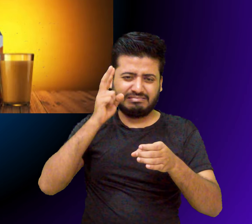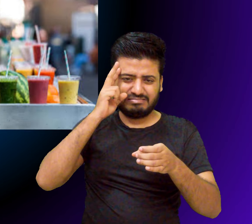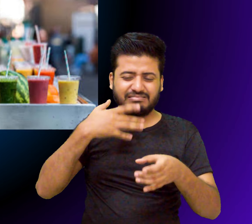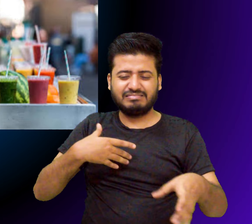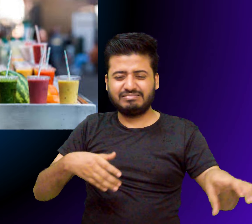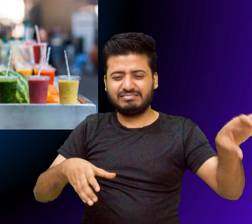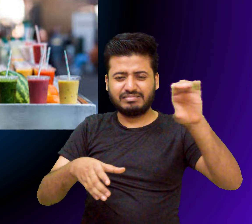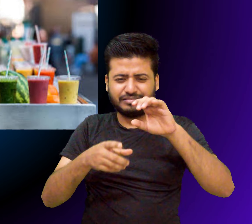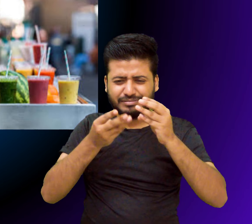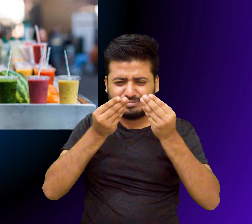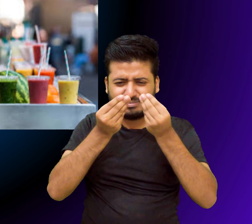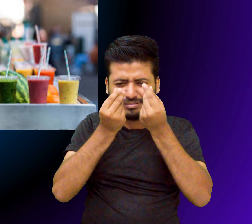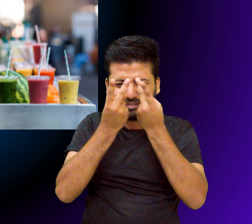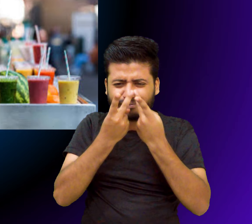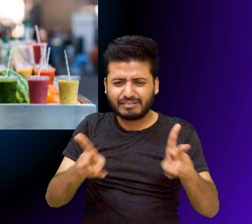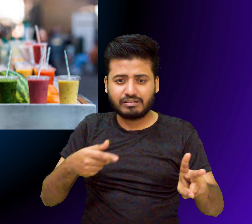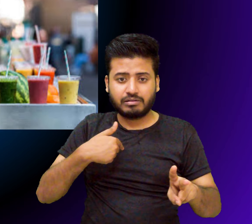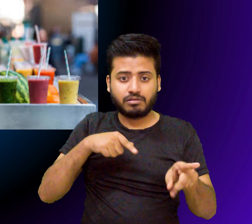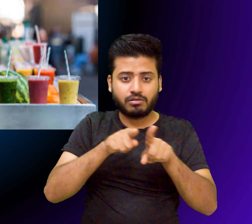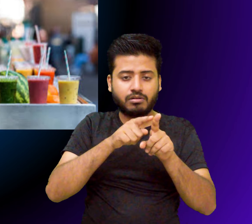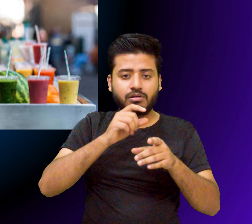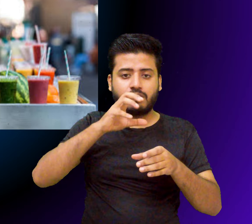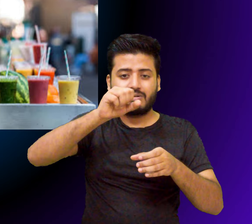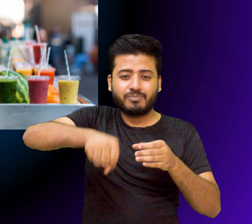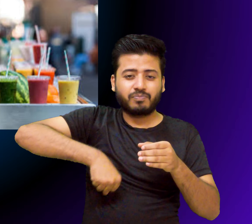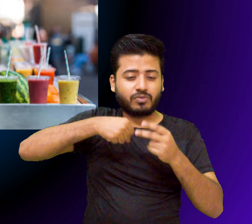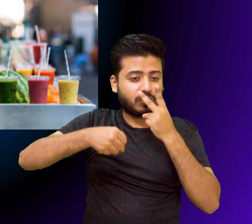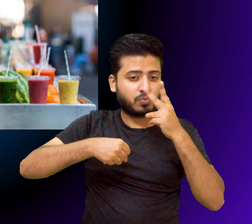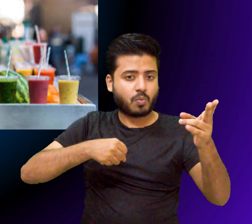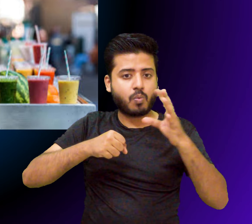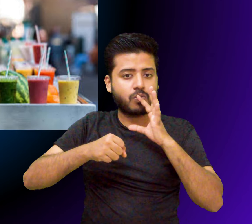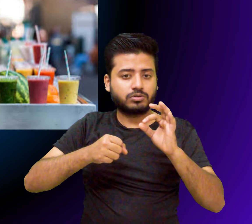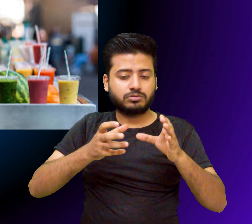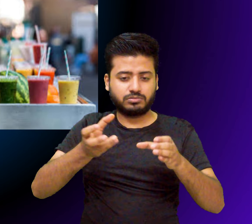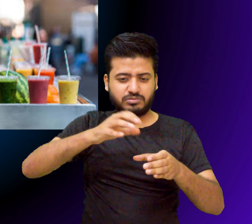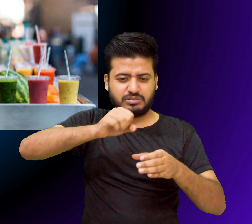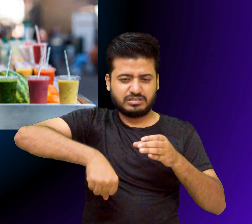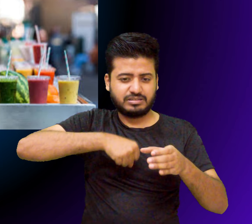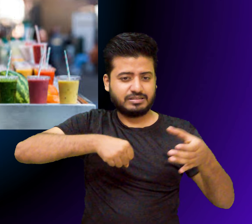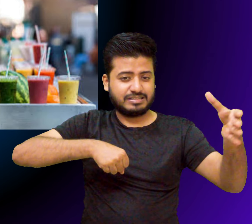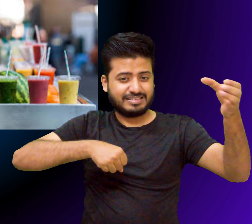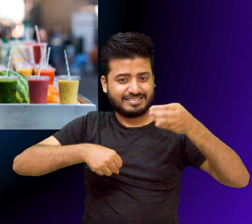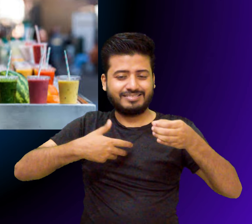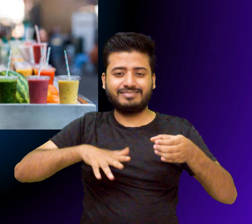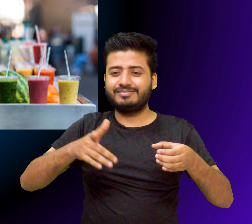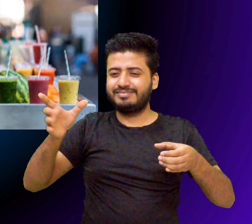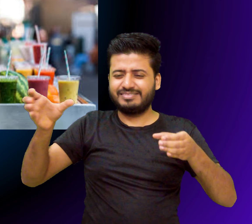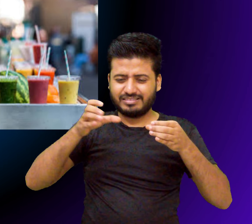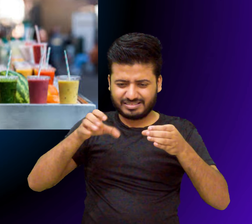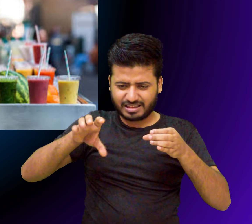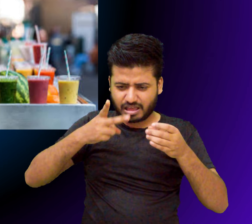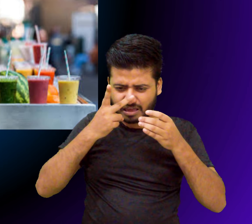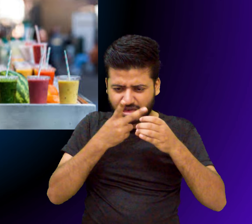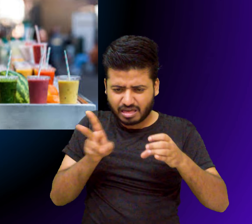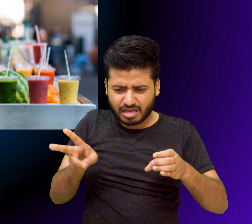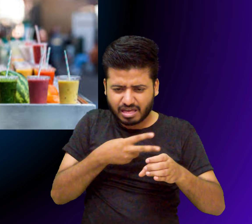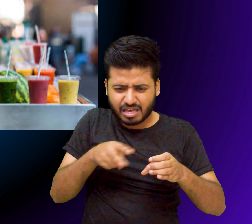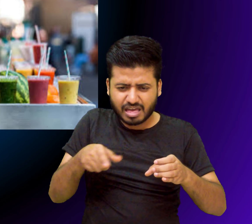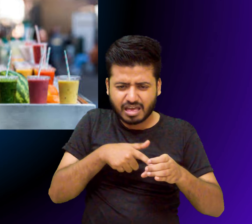pulp settles. The color is often bright, uniform, and clear. It does not separate or settle over time. Ingredient list: a pure